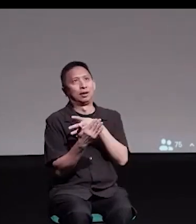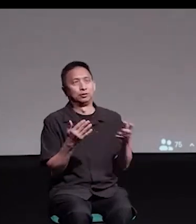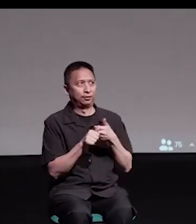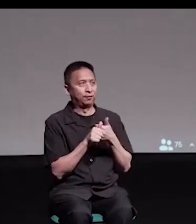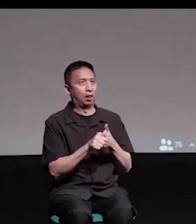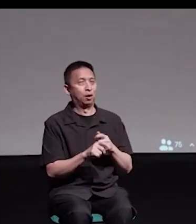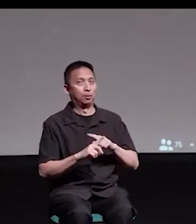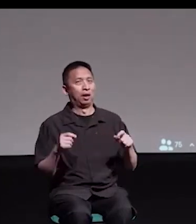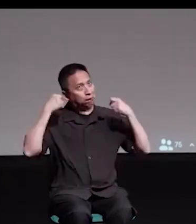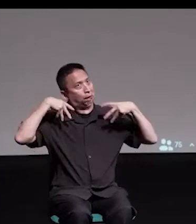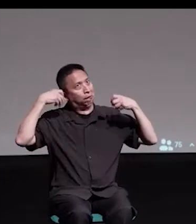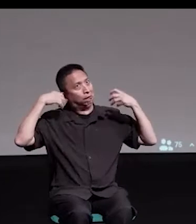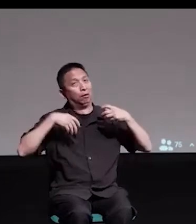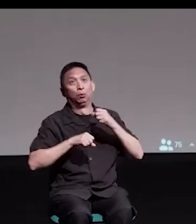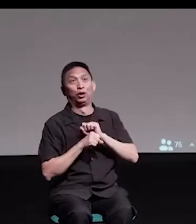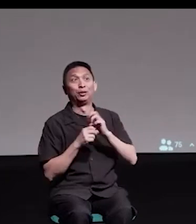to enforce. Yes.